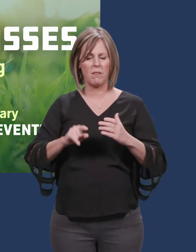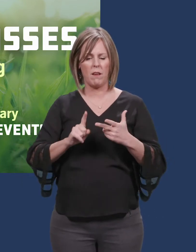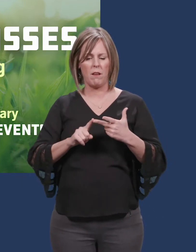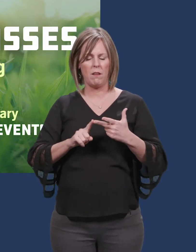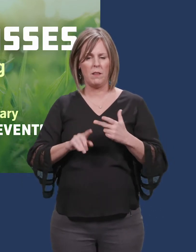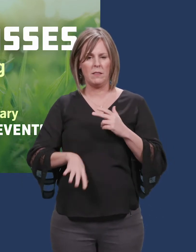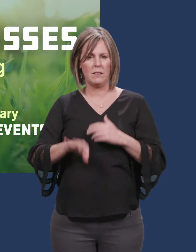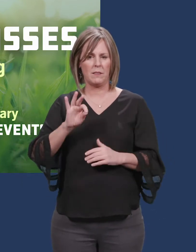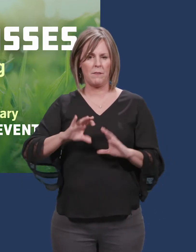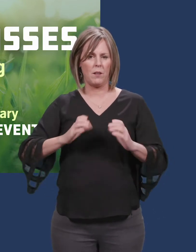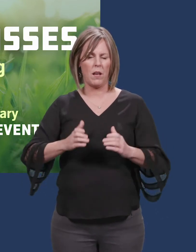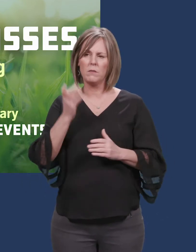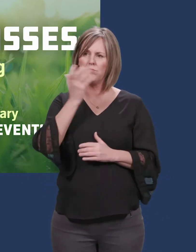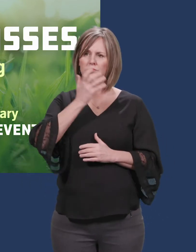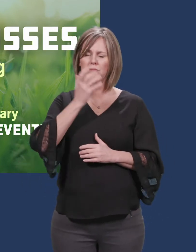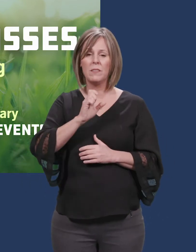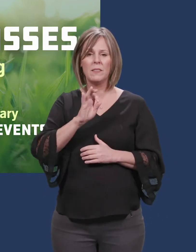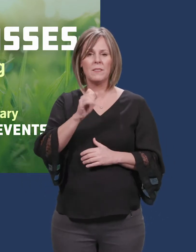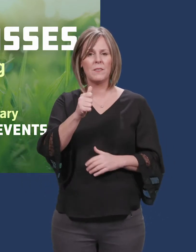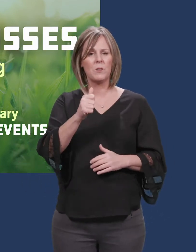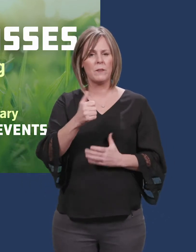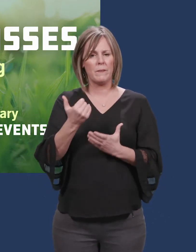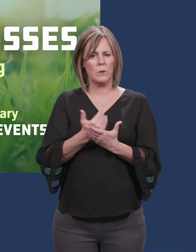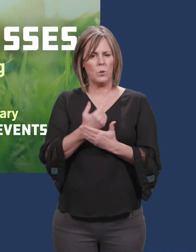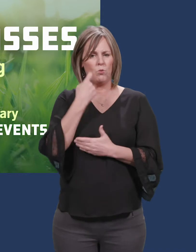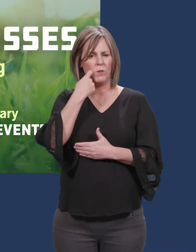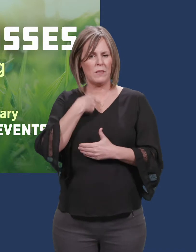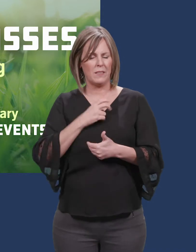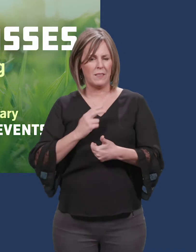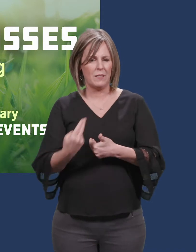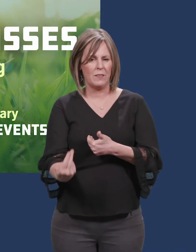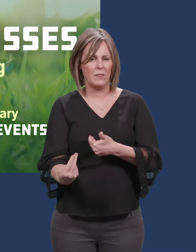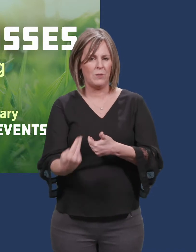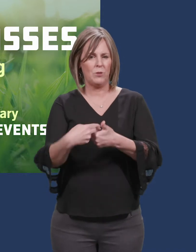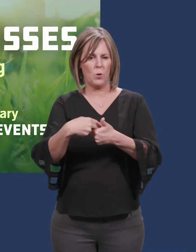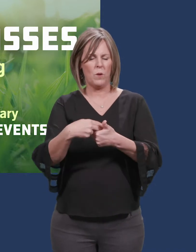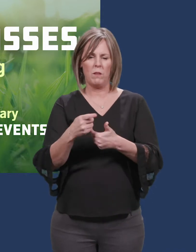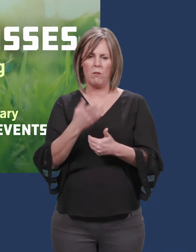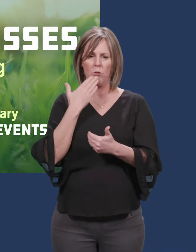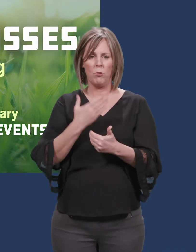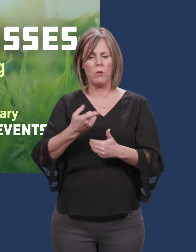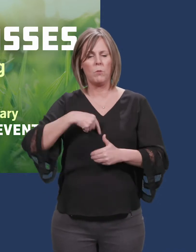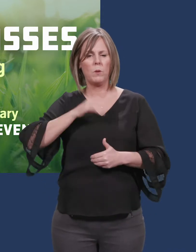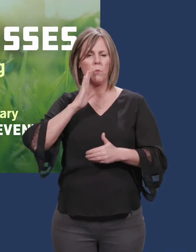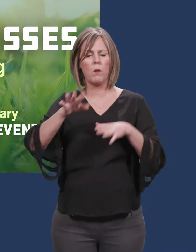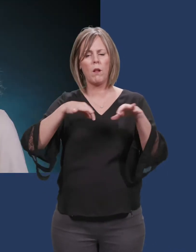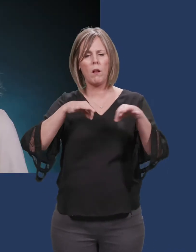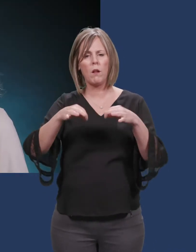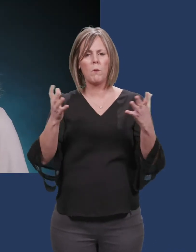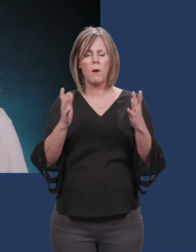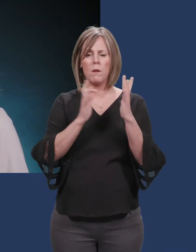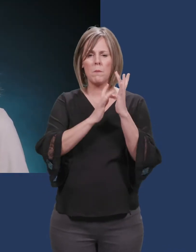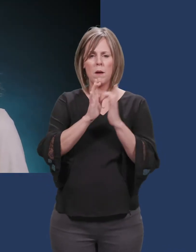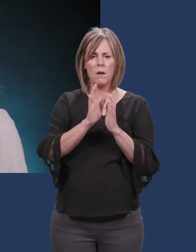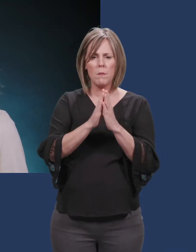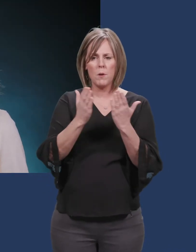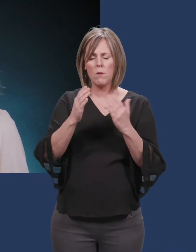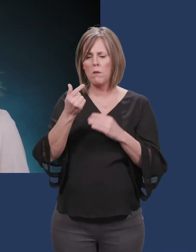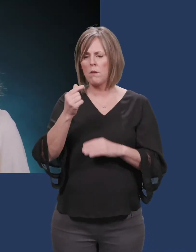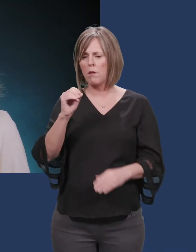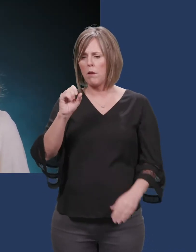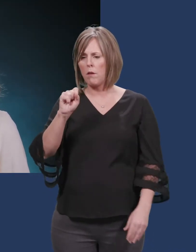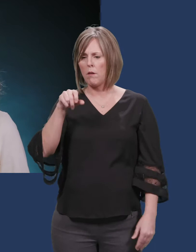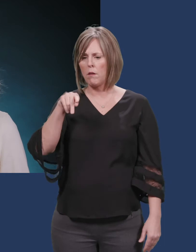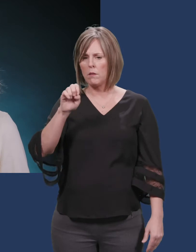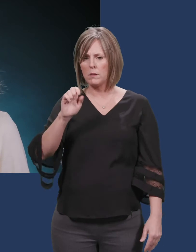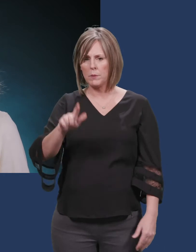about discovering and discussing the beliefs that are foundational to The Crossing, like the Bible and the gospel. Next, Crossing Women